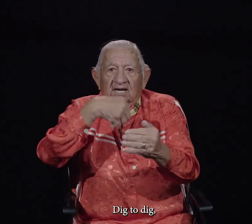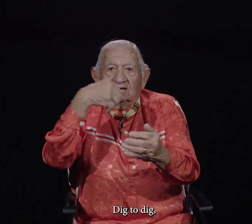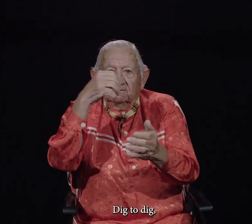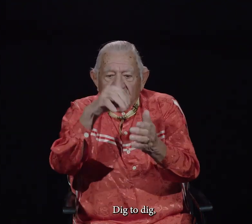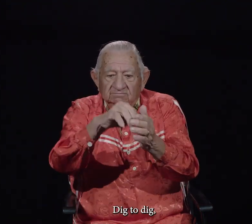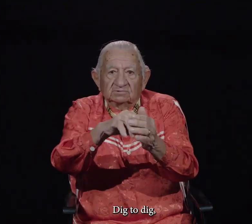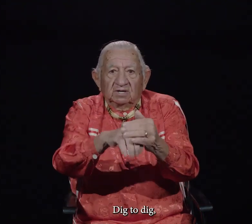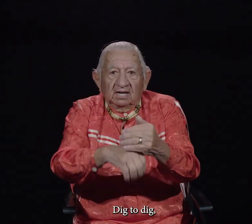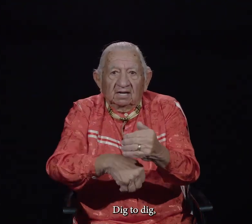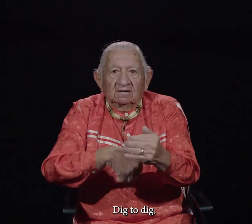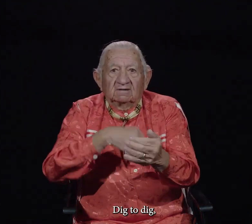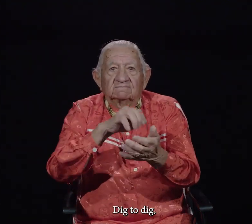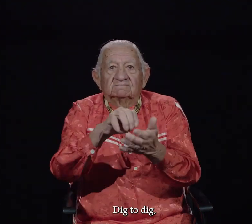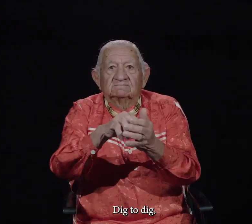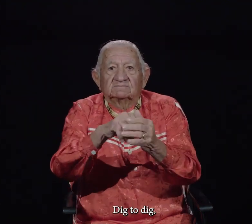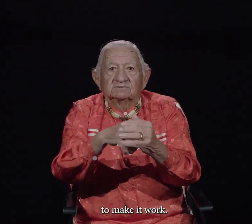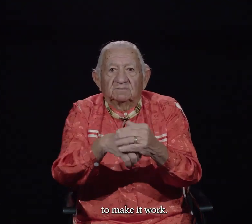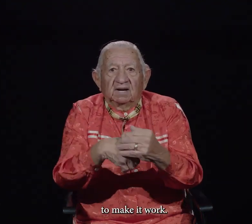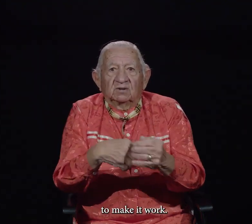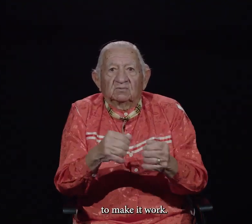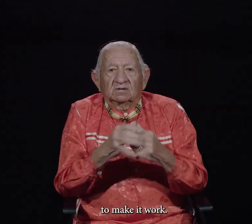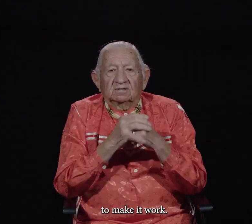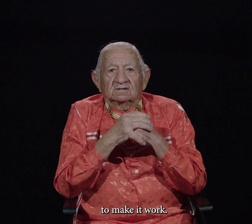Dig, to make it work.